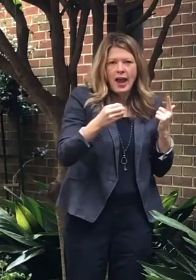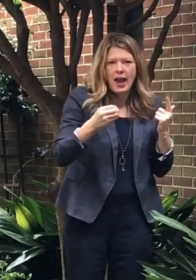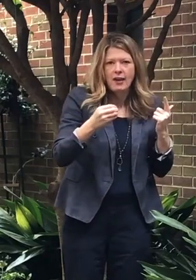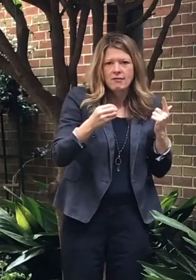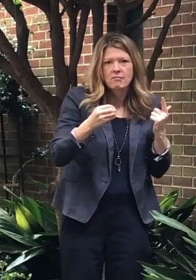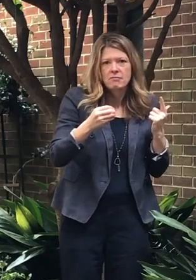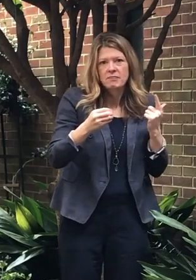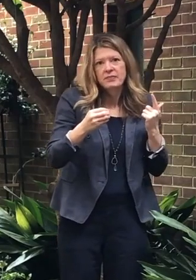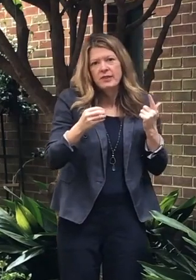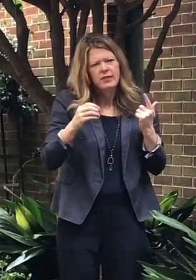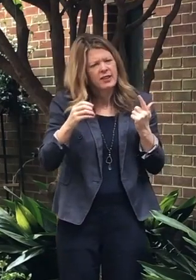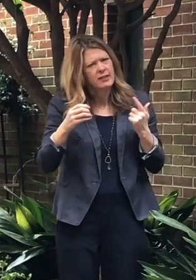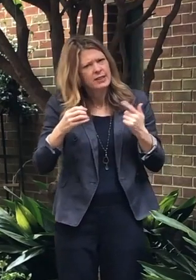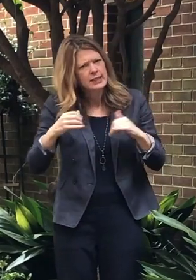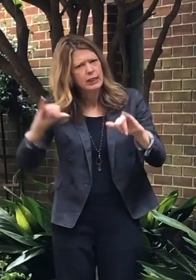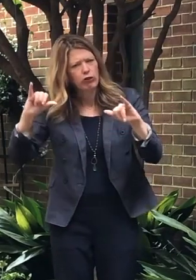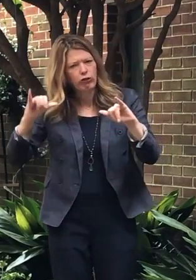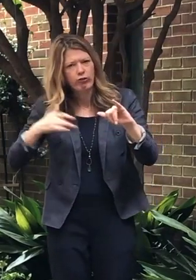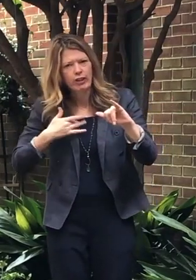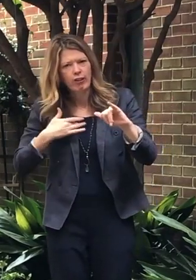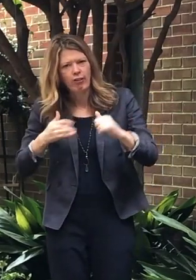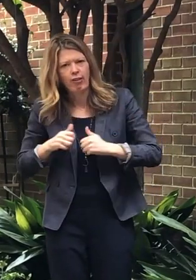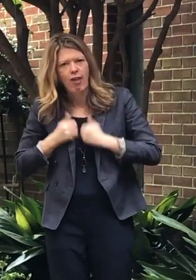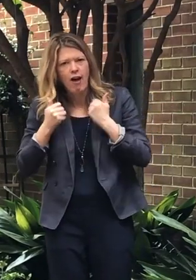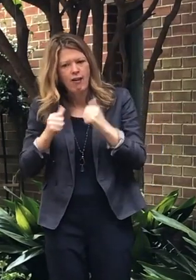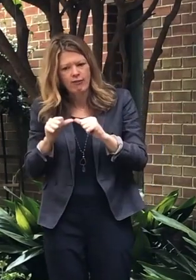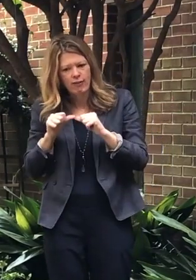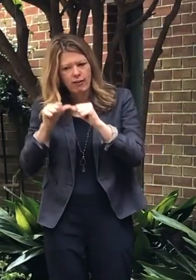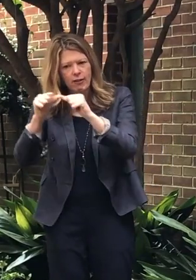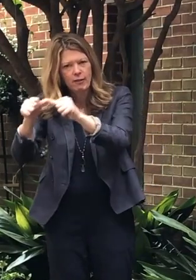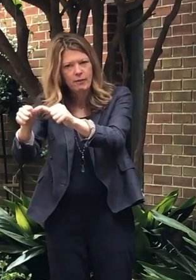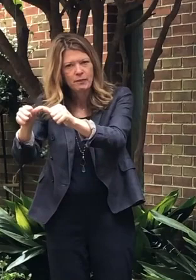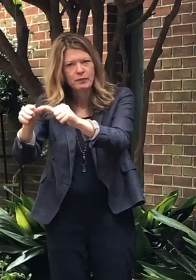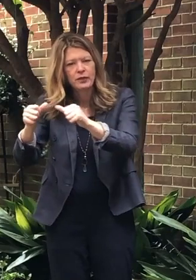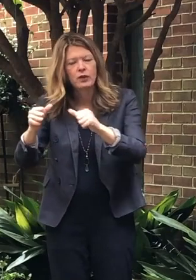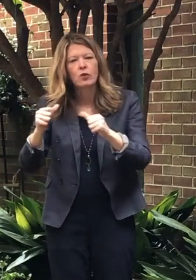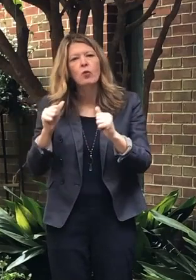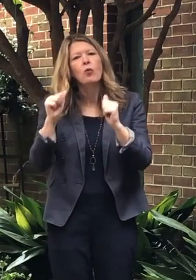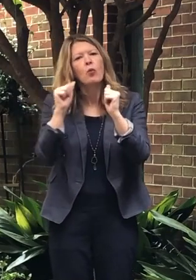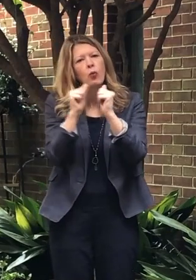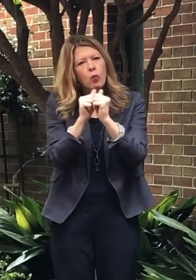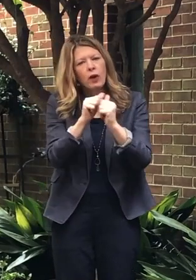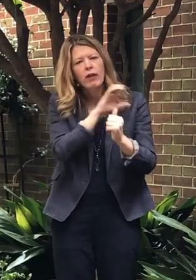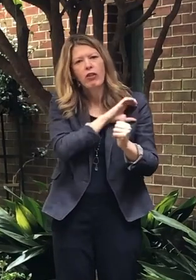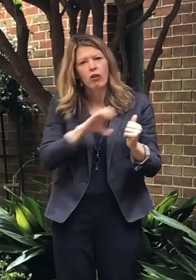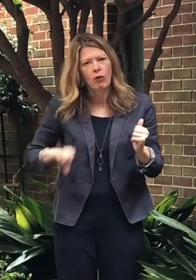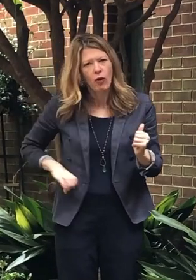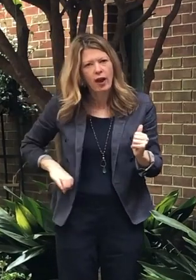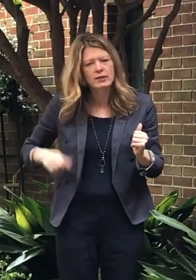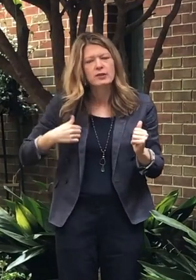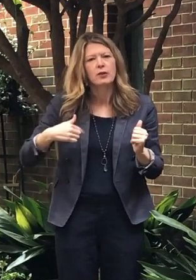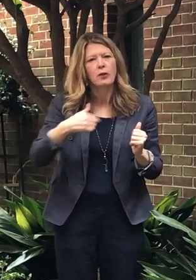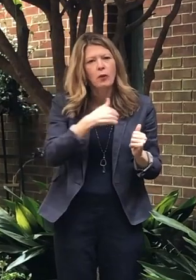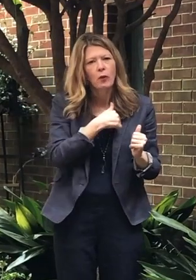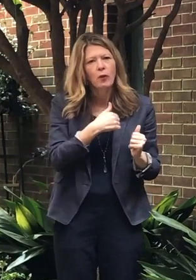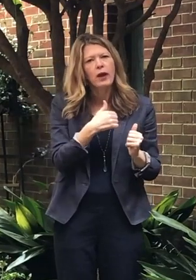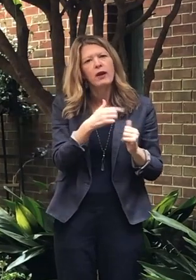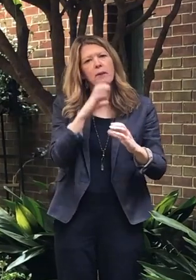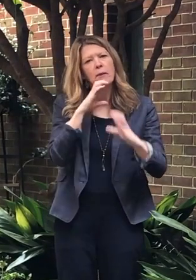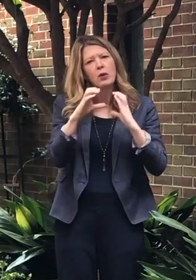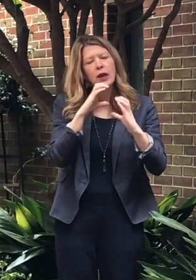not peddlers of God's word like so many, but in Christ we speak as persons of